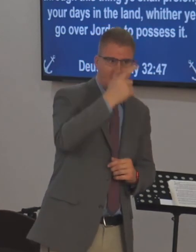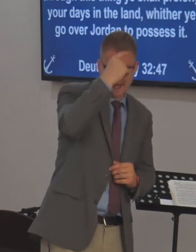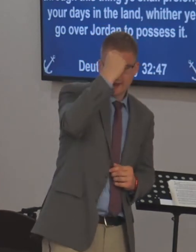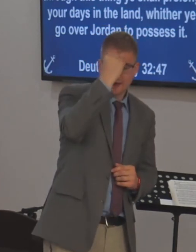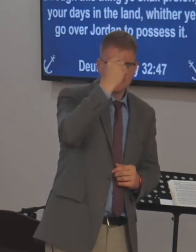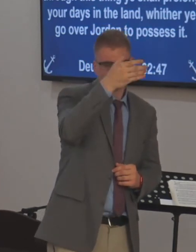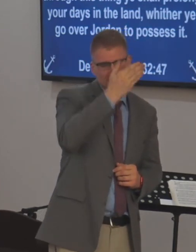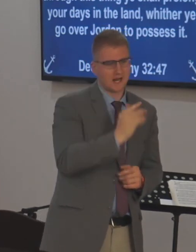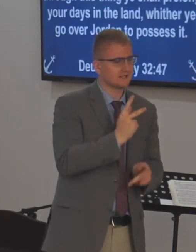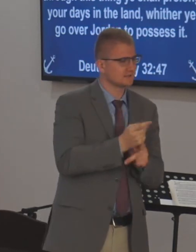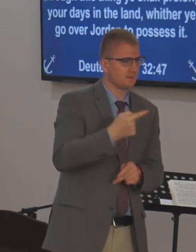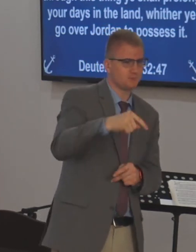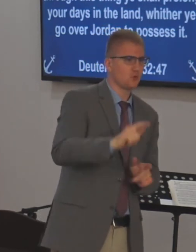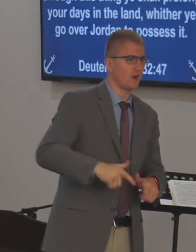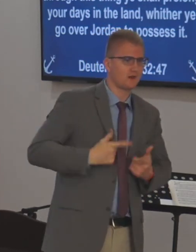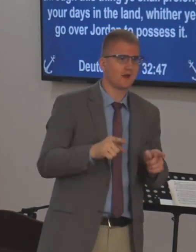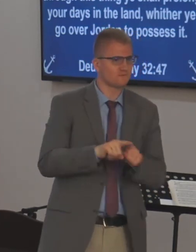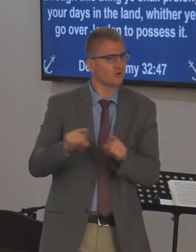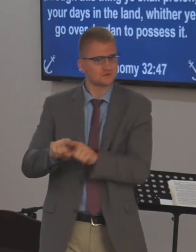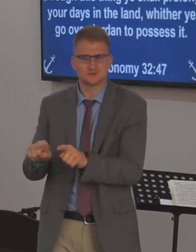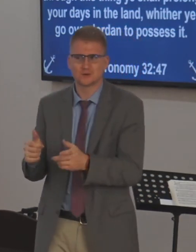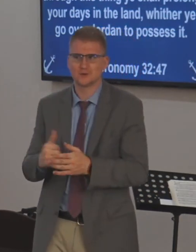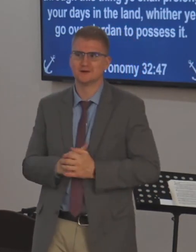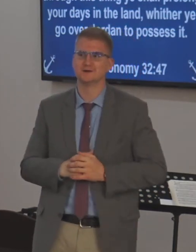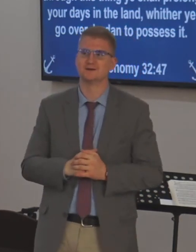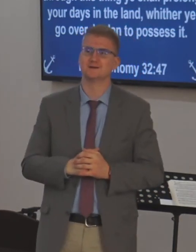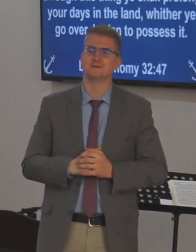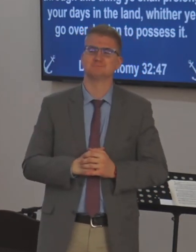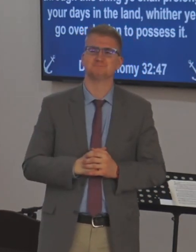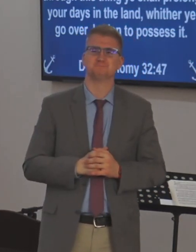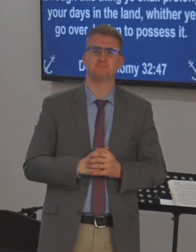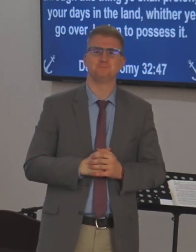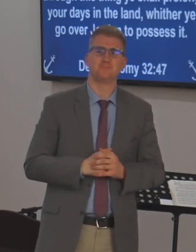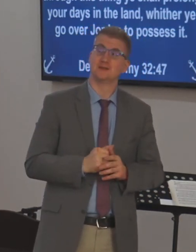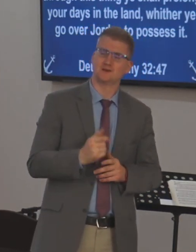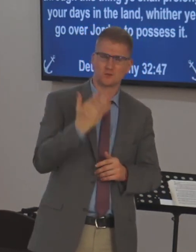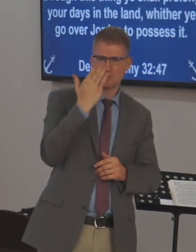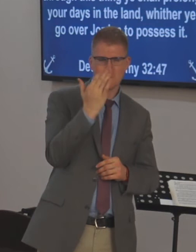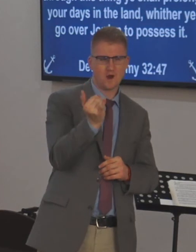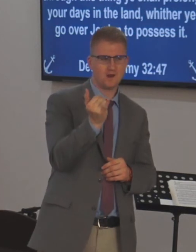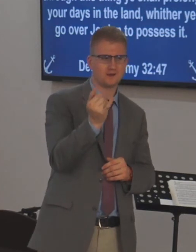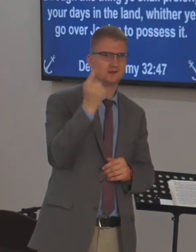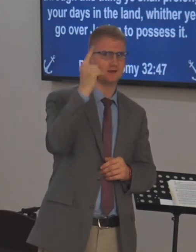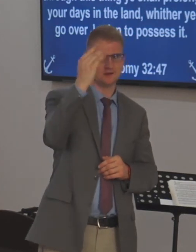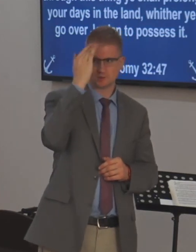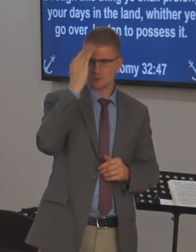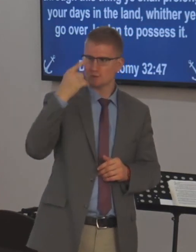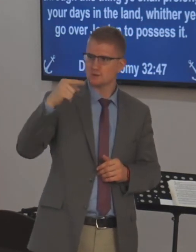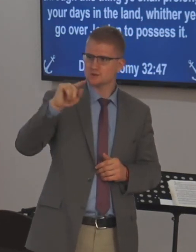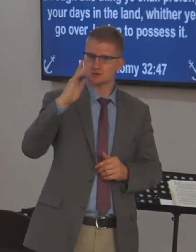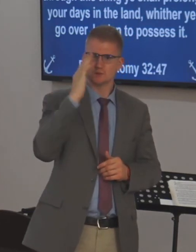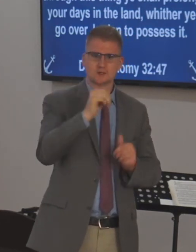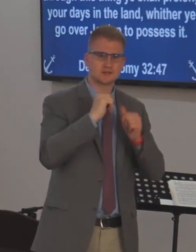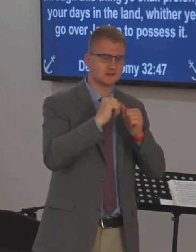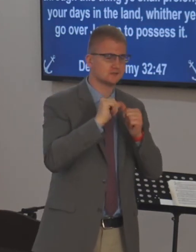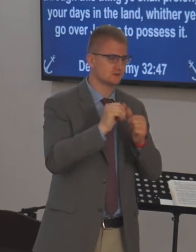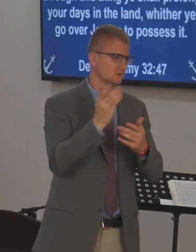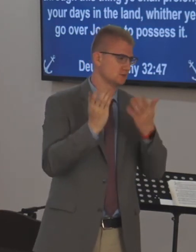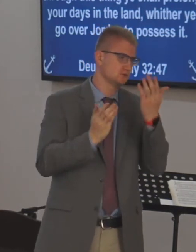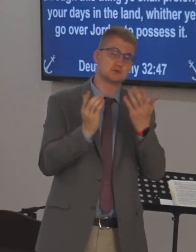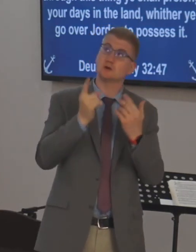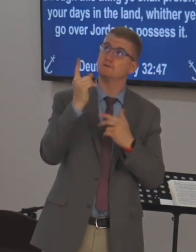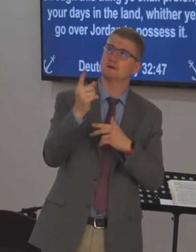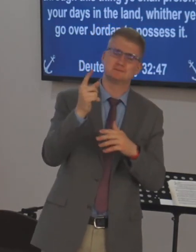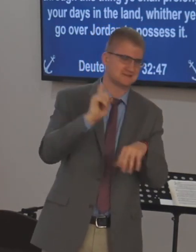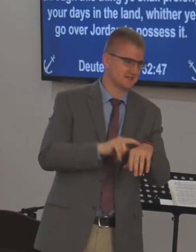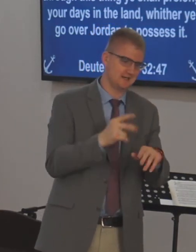believe why God has done that. He knows you're going to continue to serve Him. He knows time is short. Time